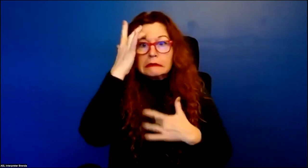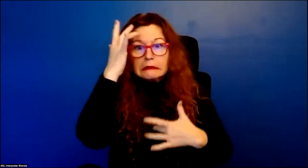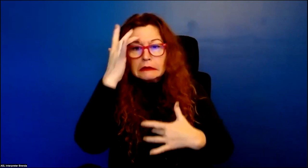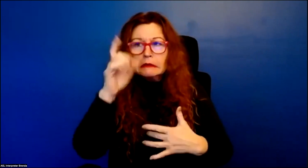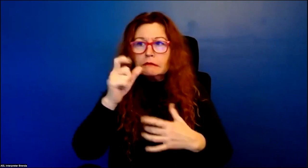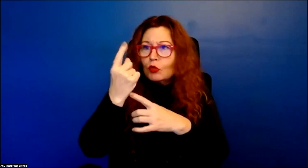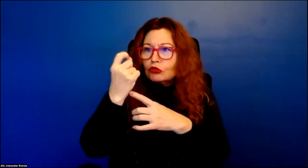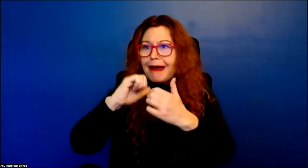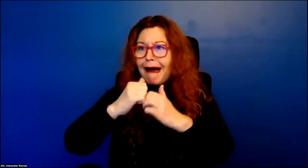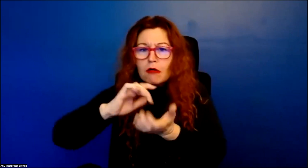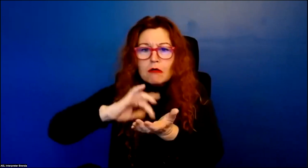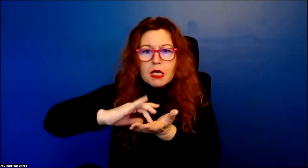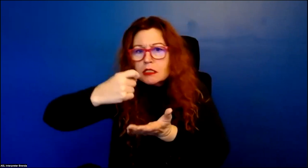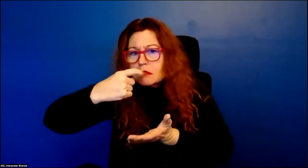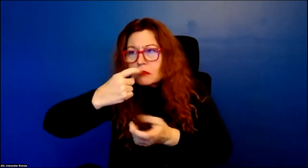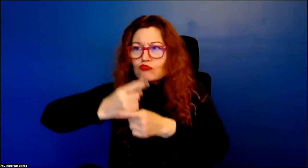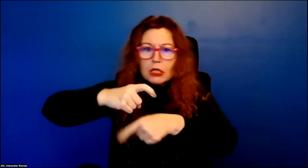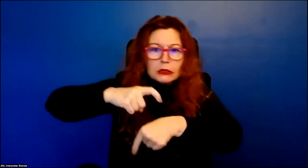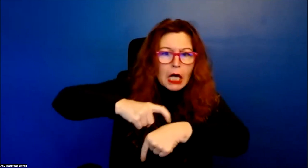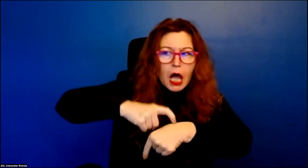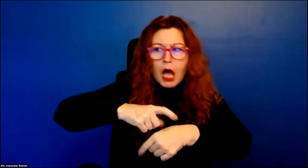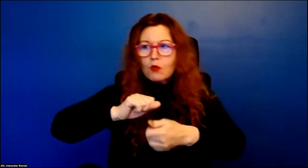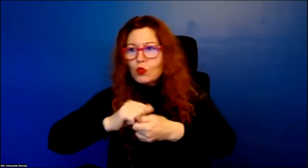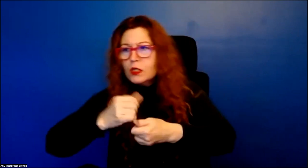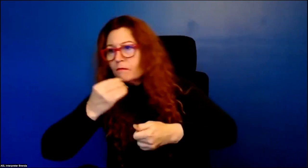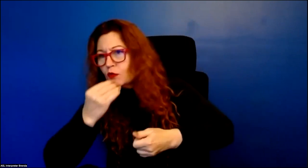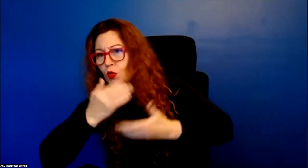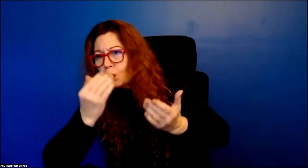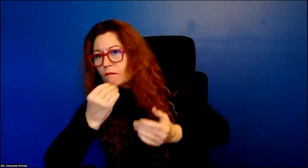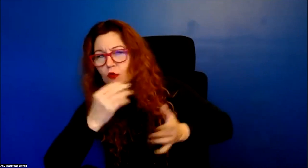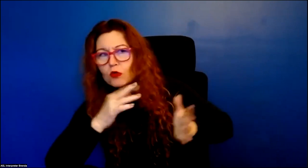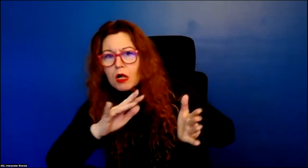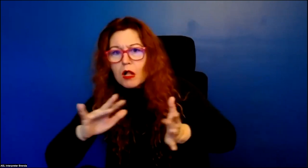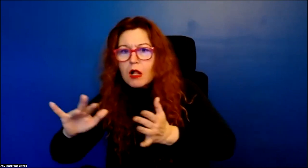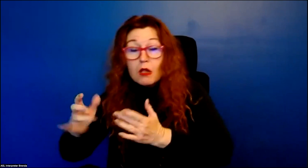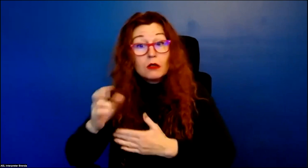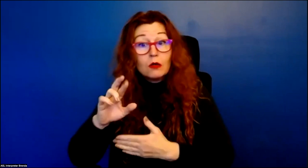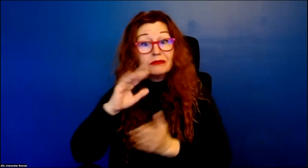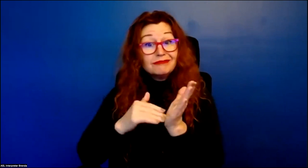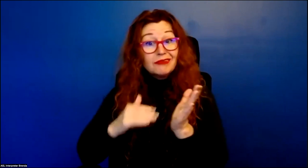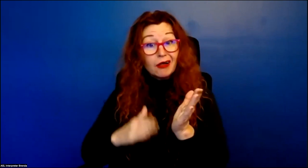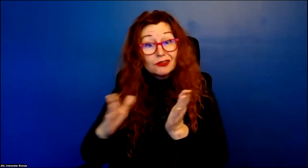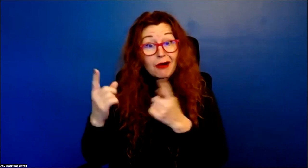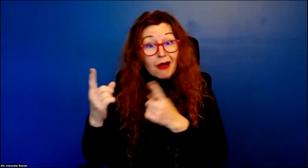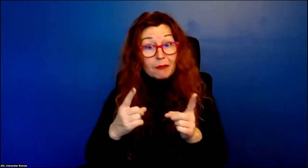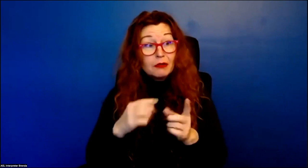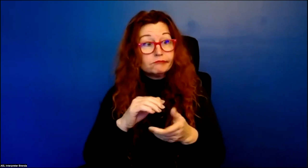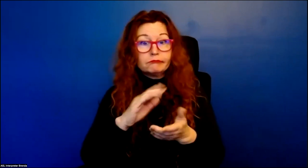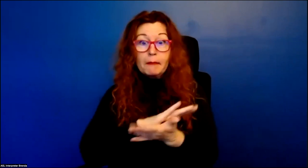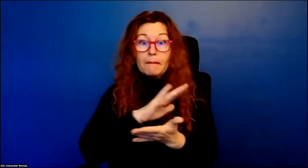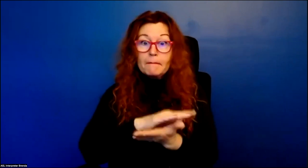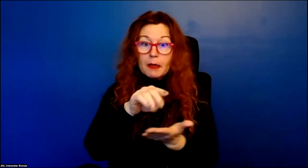medications or needs to be able to follow an after visit summary instruction from their doctor's office after they're discharged